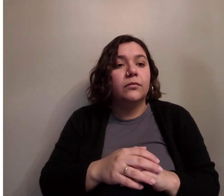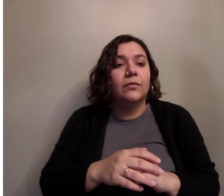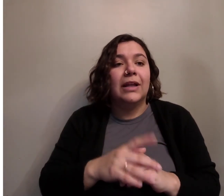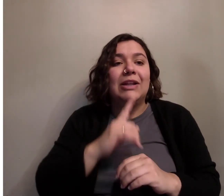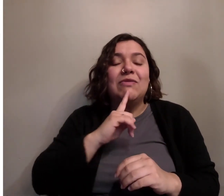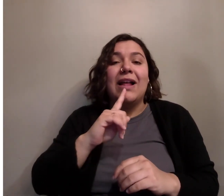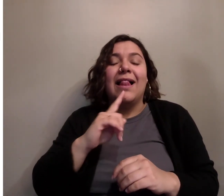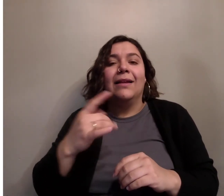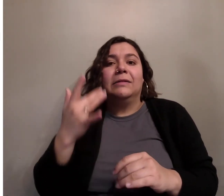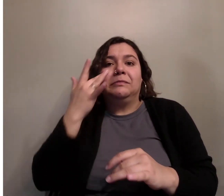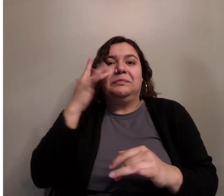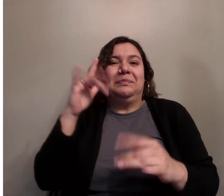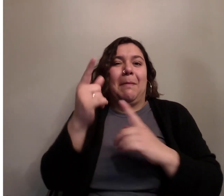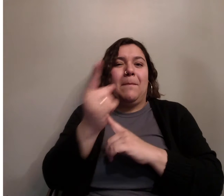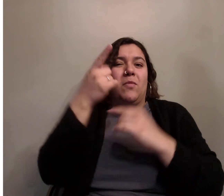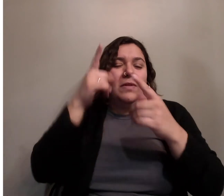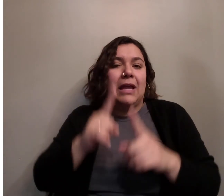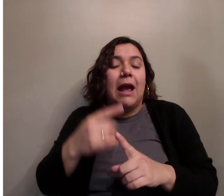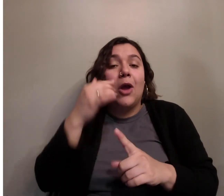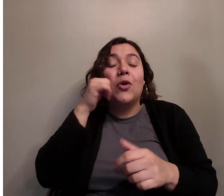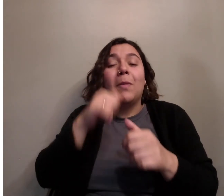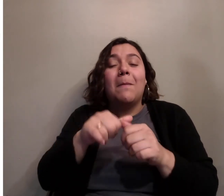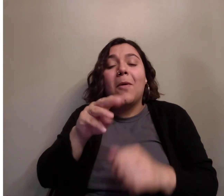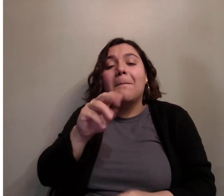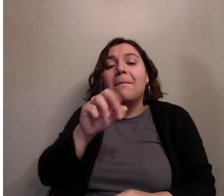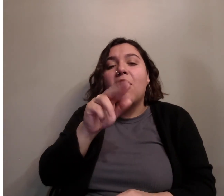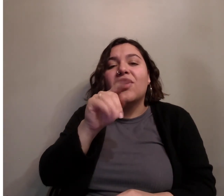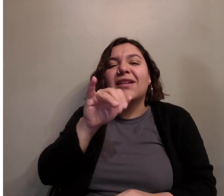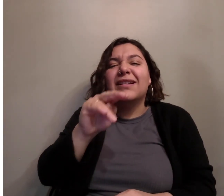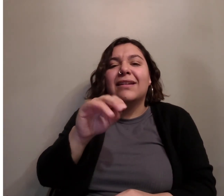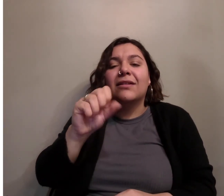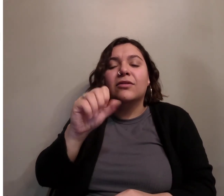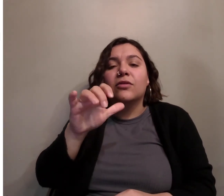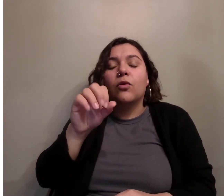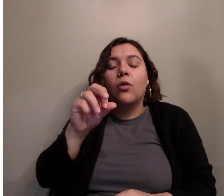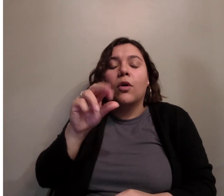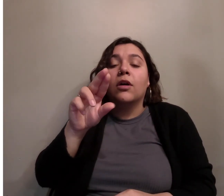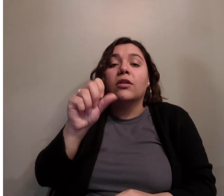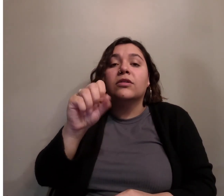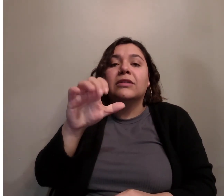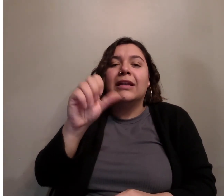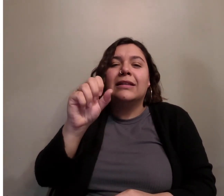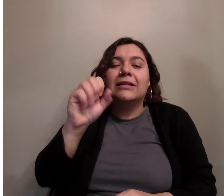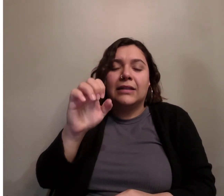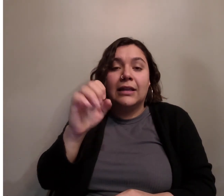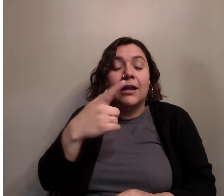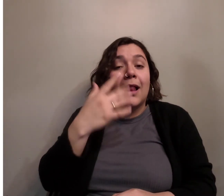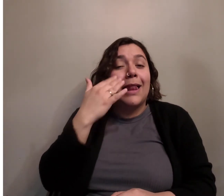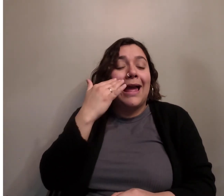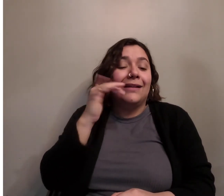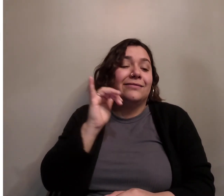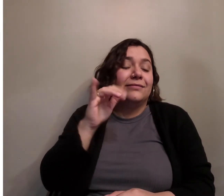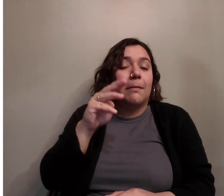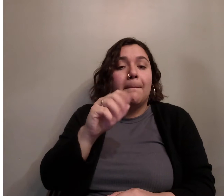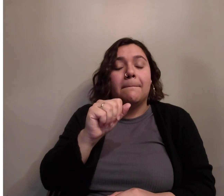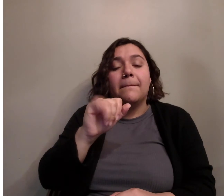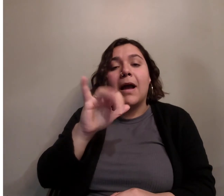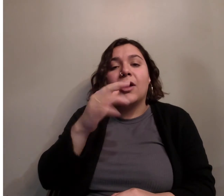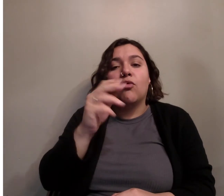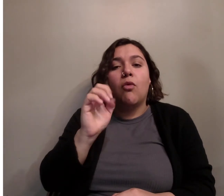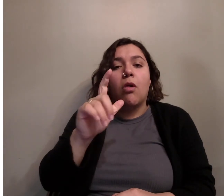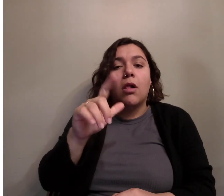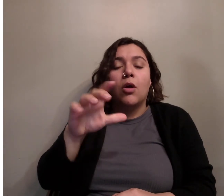is where the real genius moments come out of. It was like, I remember Martin Scorsese talking about the old time studio directors like a Michael